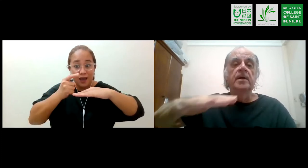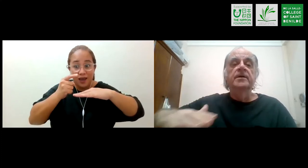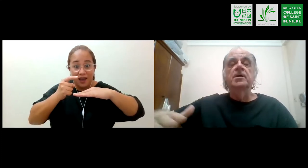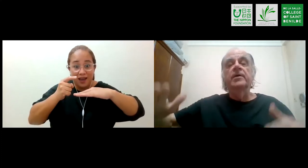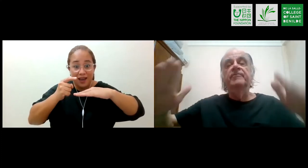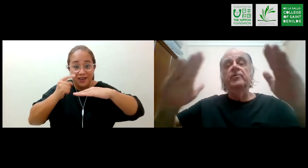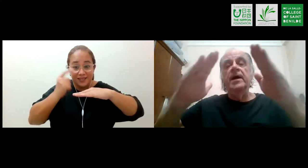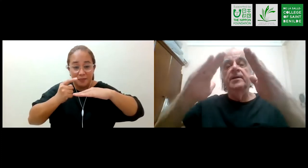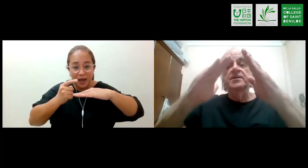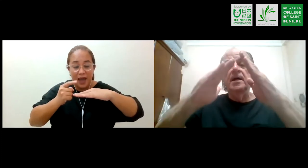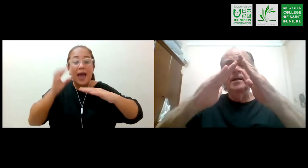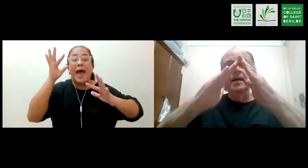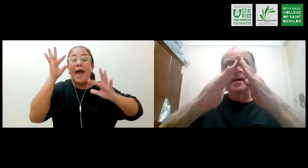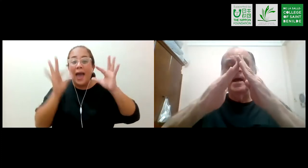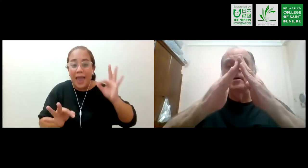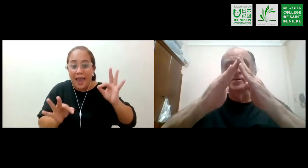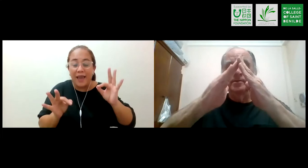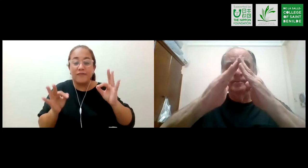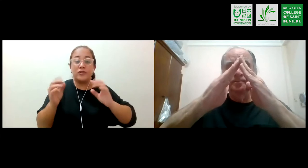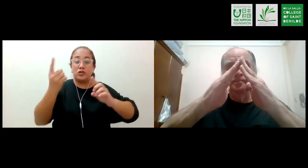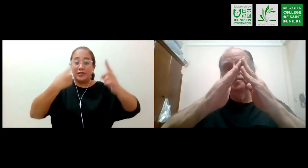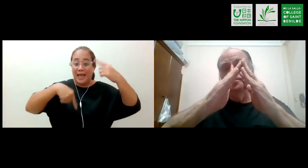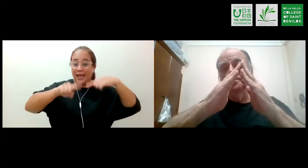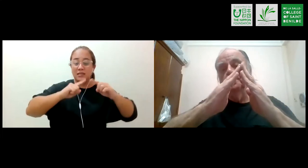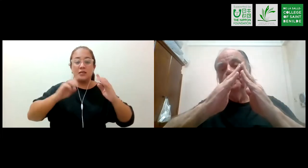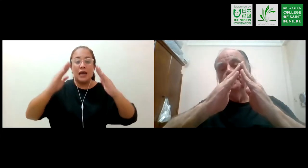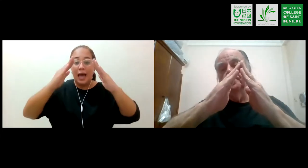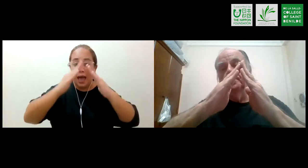Okay. So if you had a sign like house,